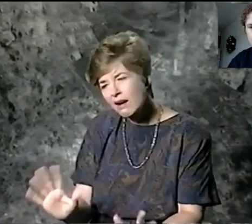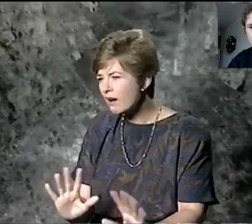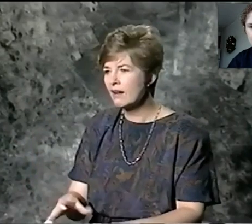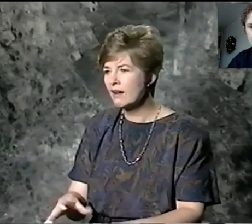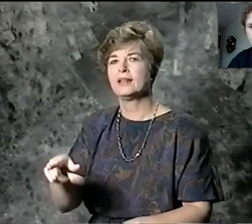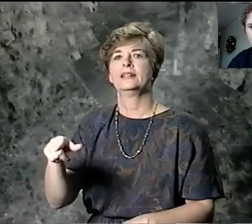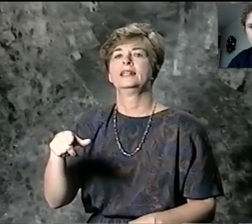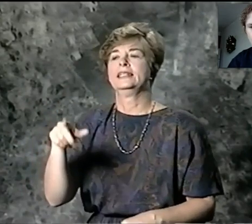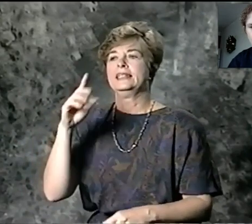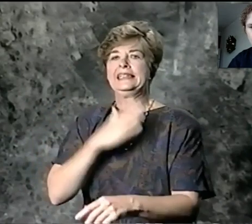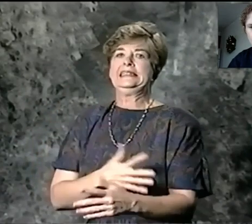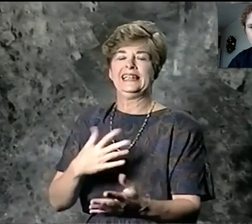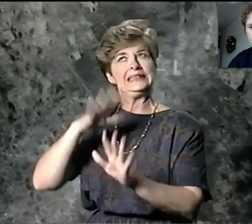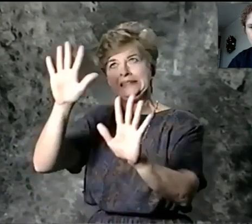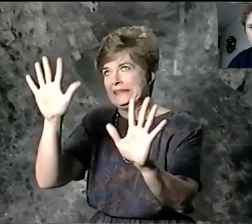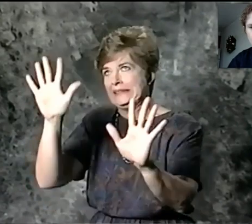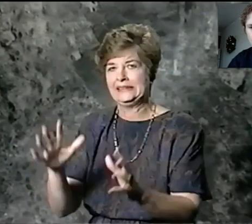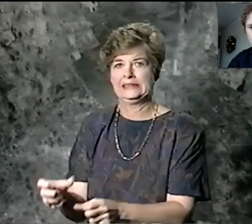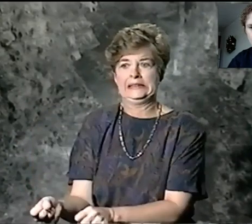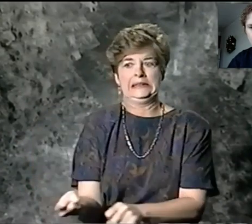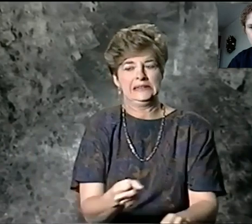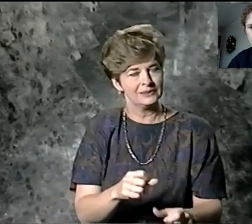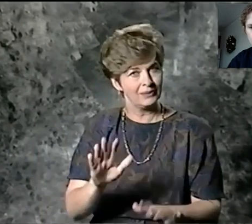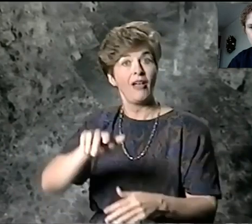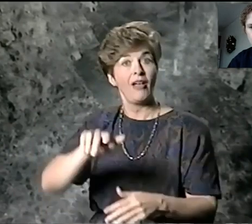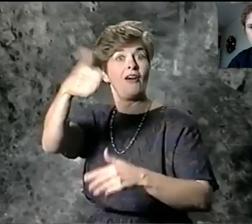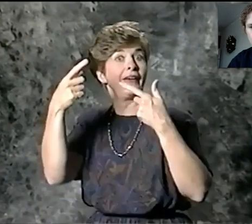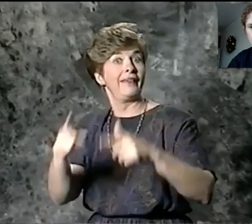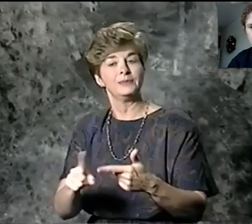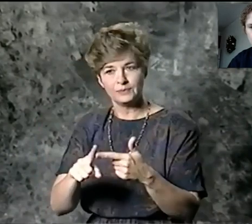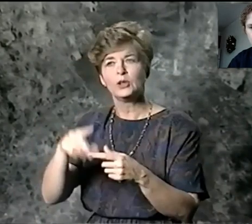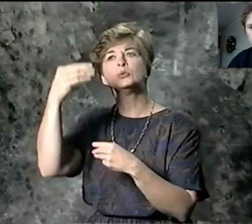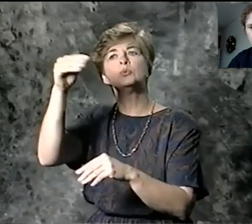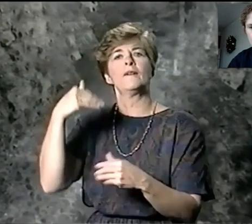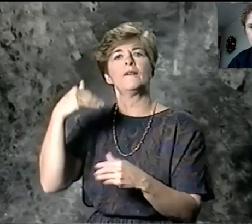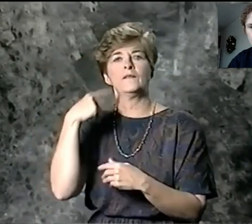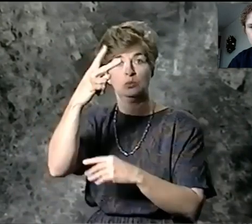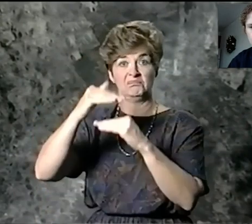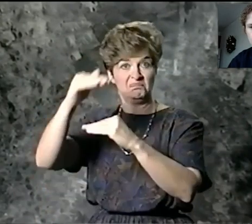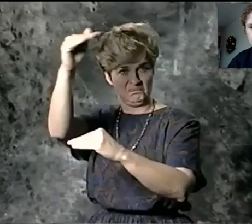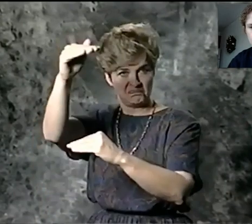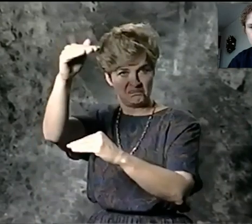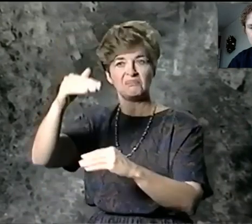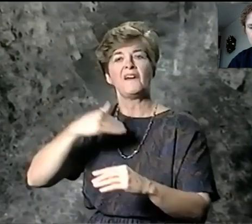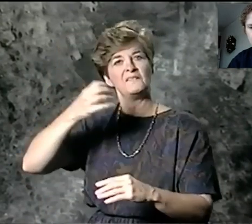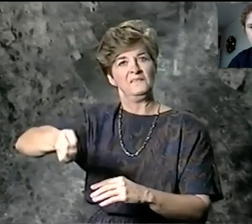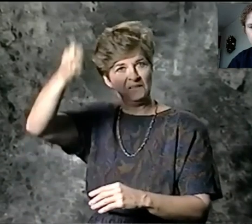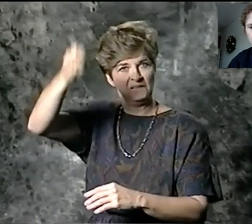Why is that man so upset? I'm so sorry, and I try and pull the kids out of the way. Because there's 2